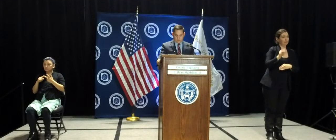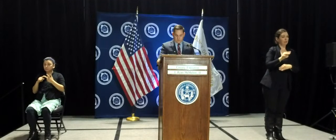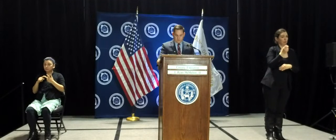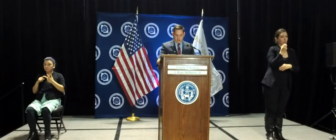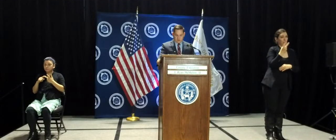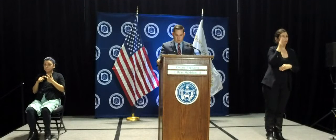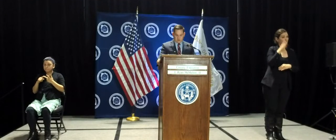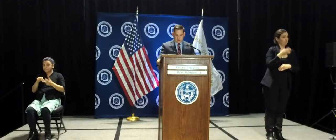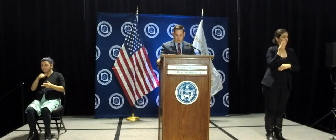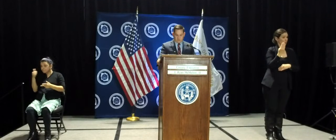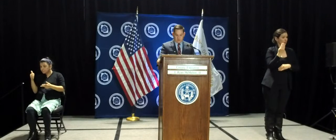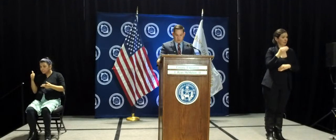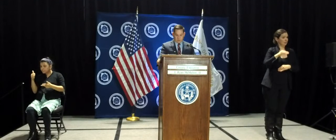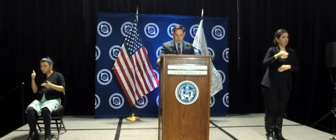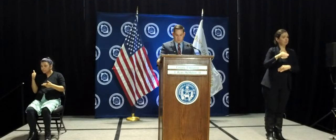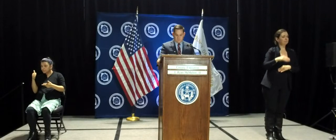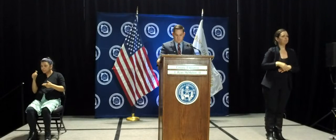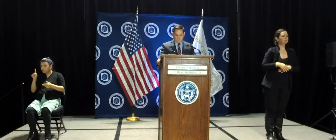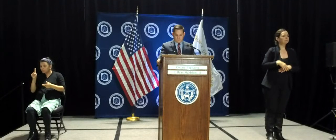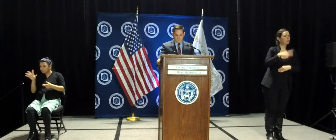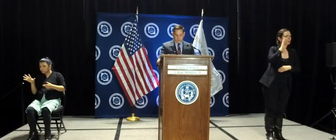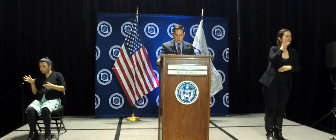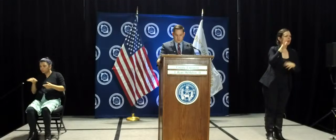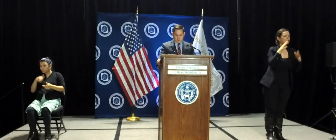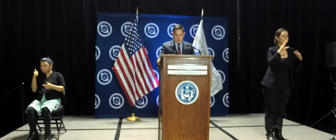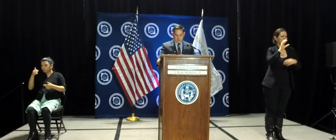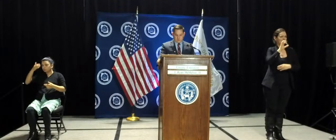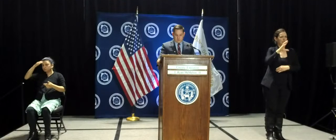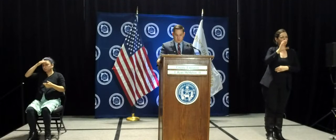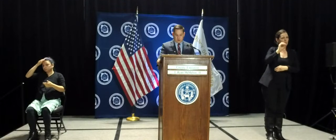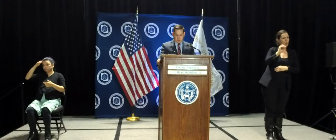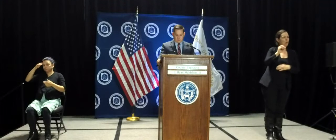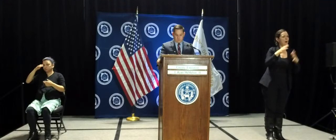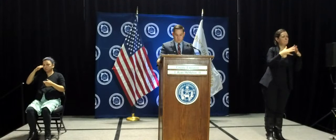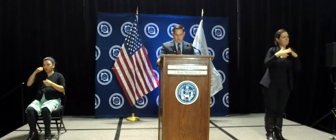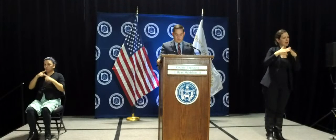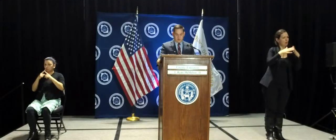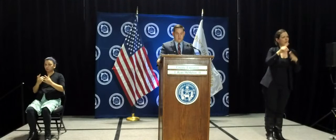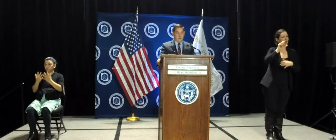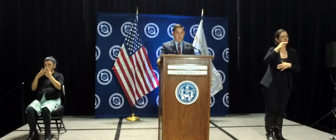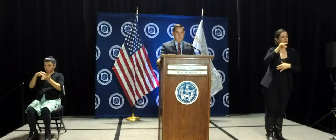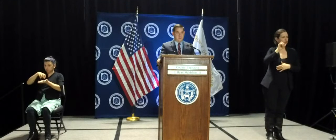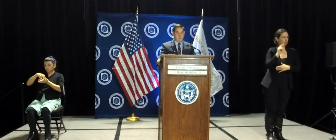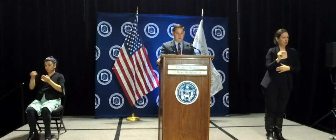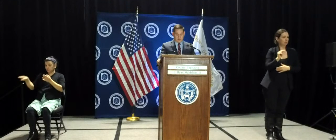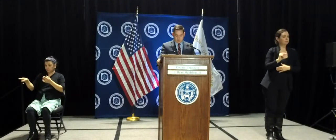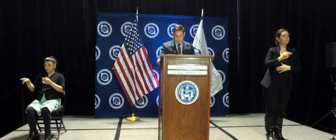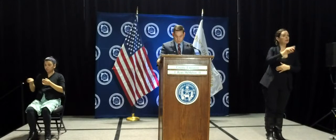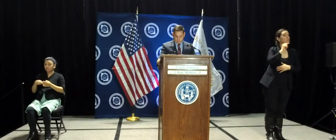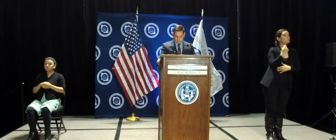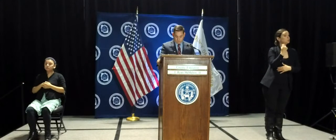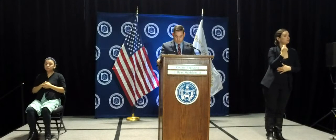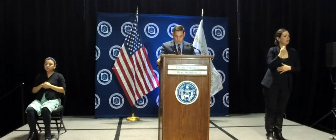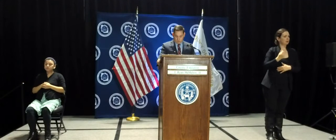Tomorrow, the 15th, Solvay Fire Department, East Syracuse Village Hall, in the Clay Senior